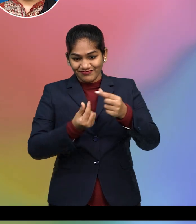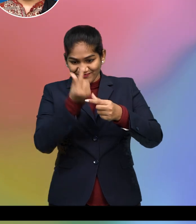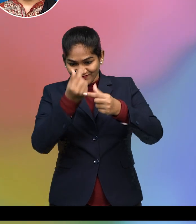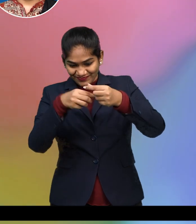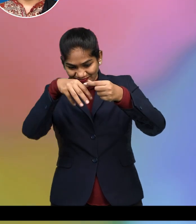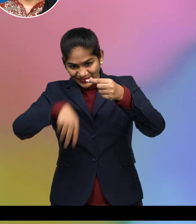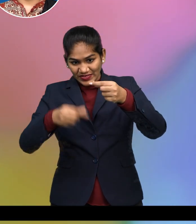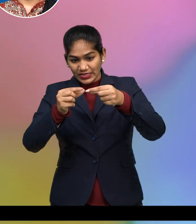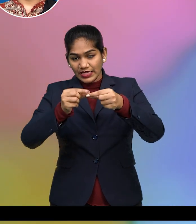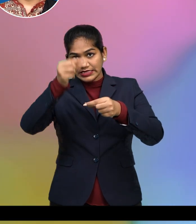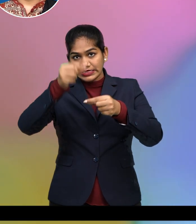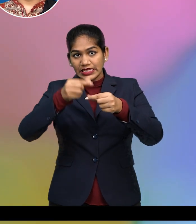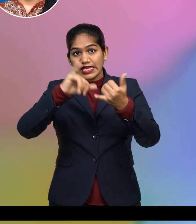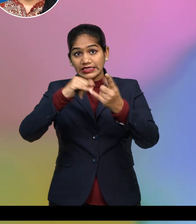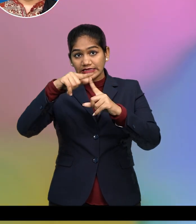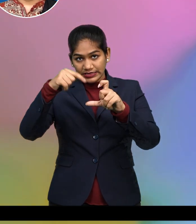stem